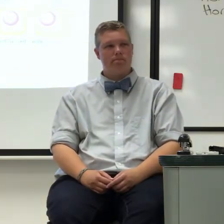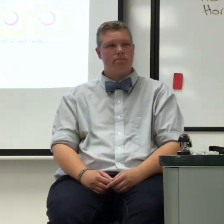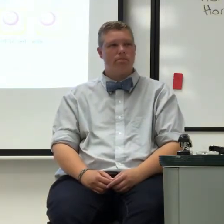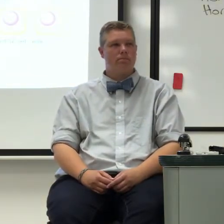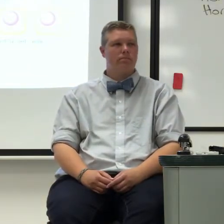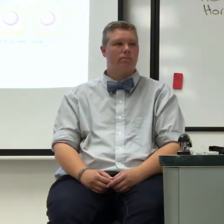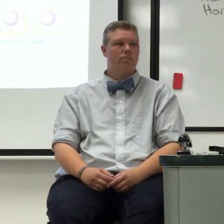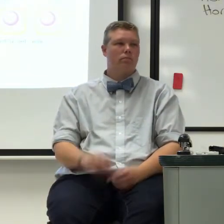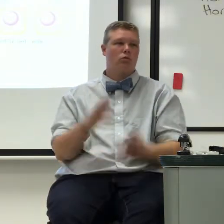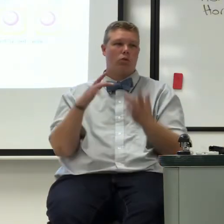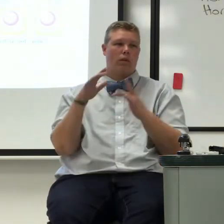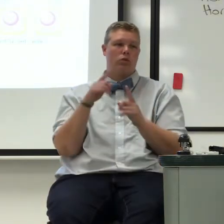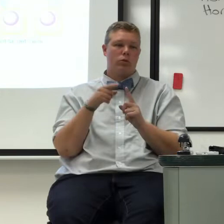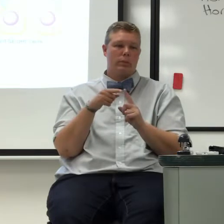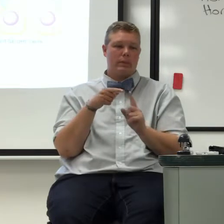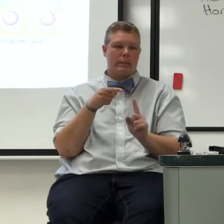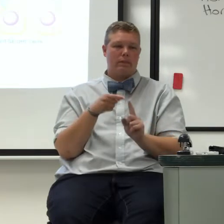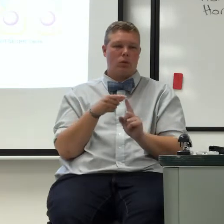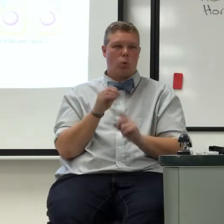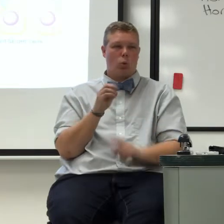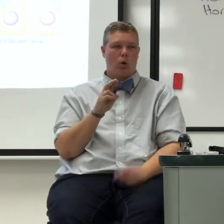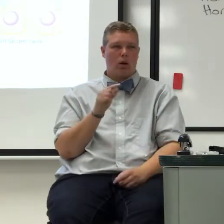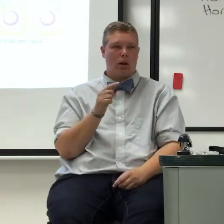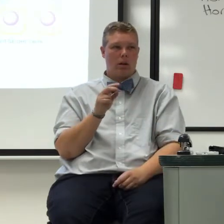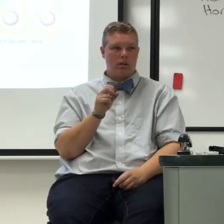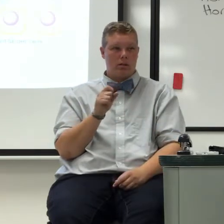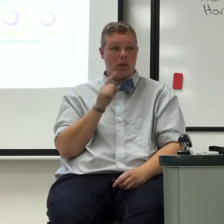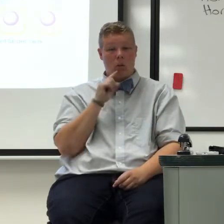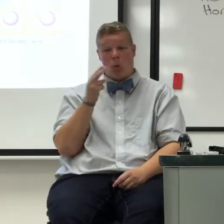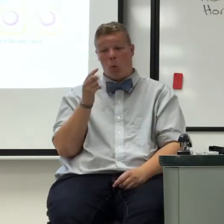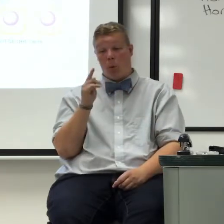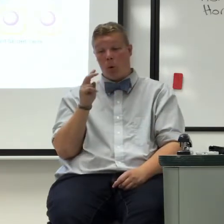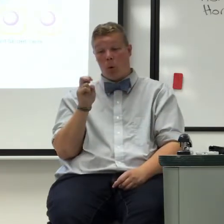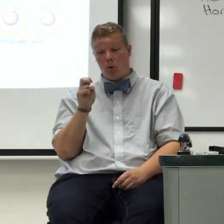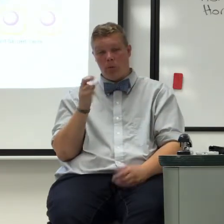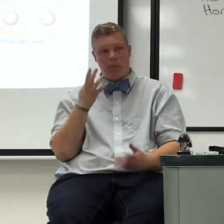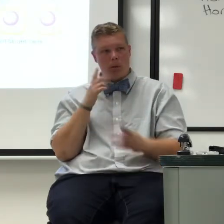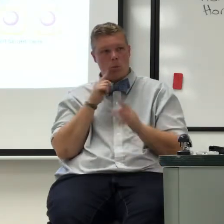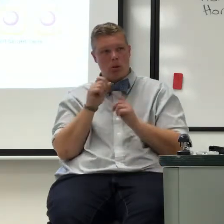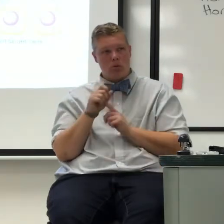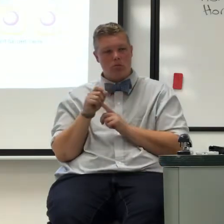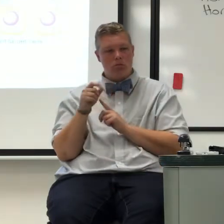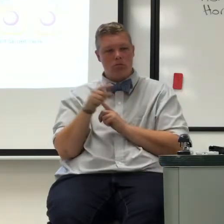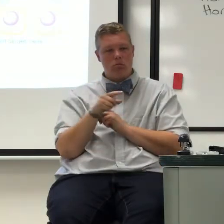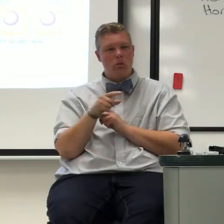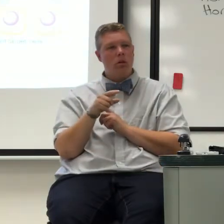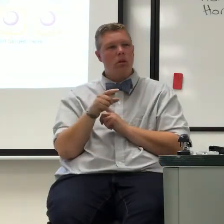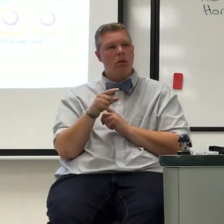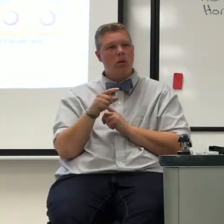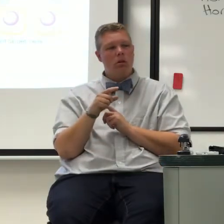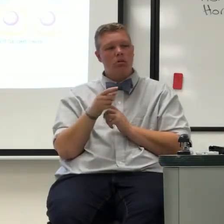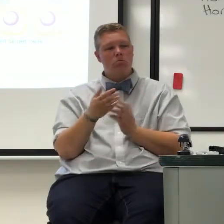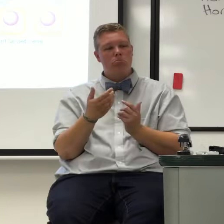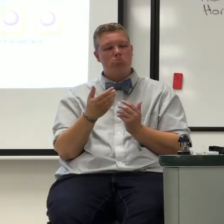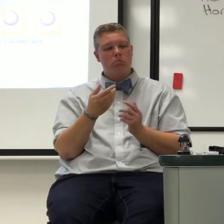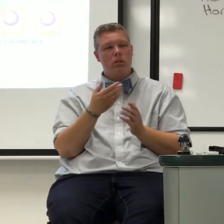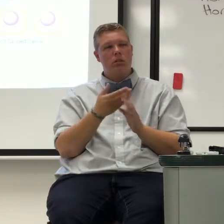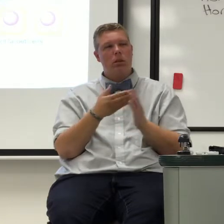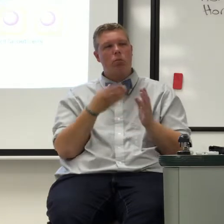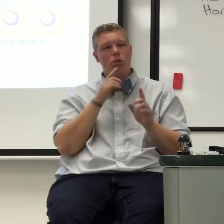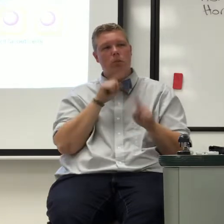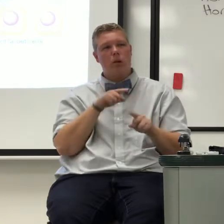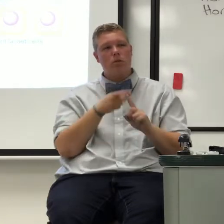organs. The hormone elicits some response from the target organ.